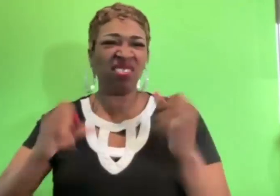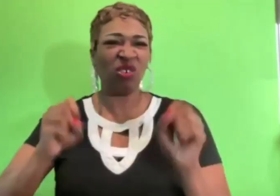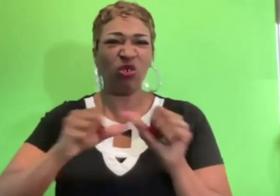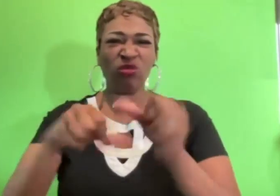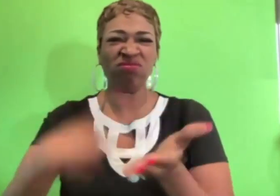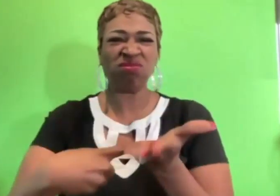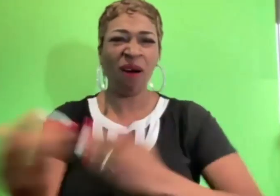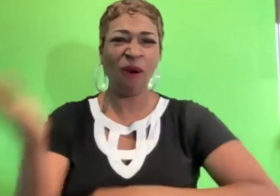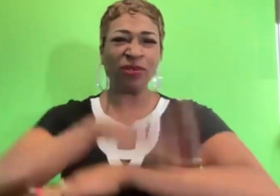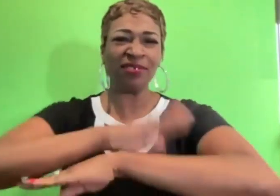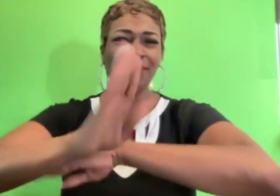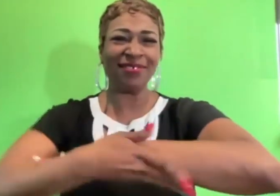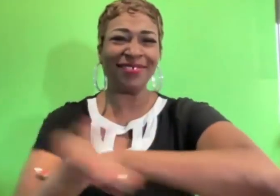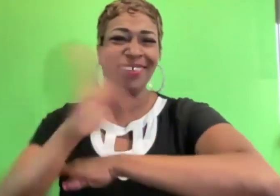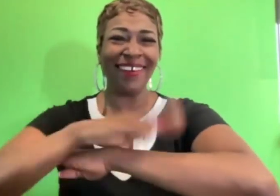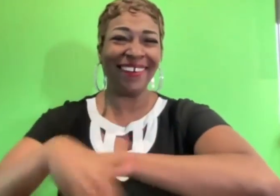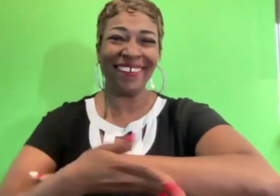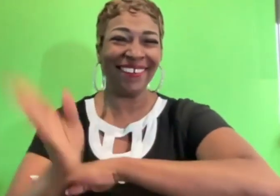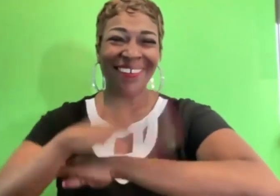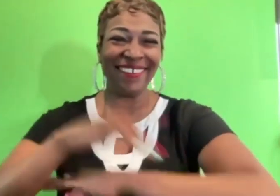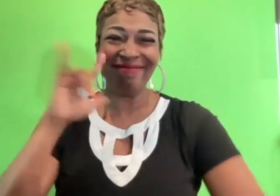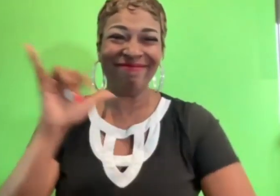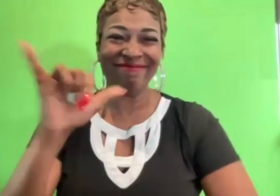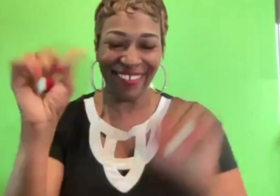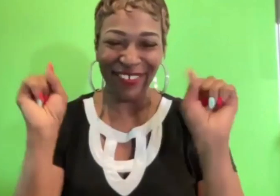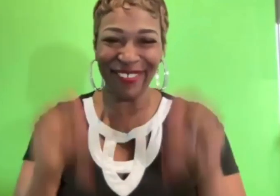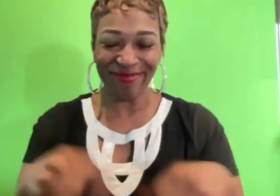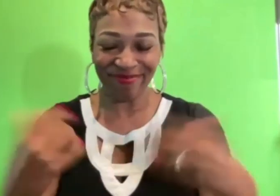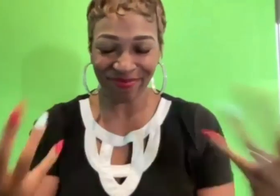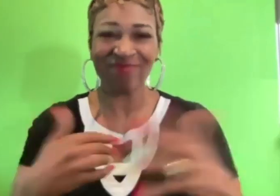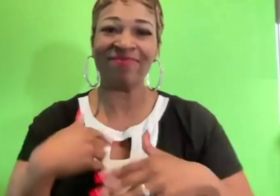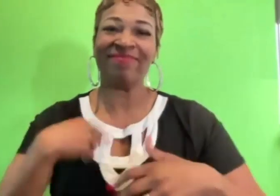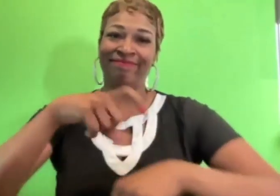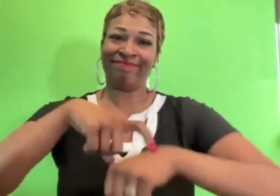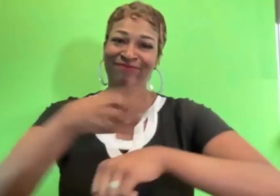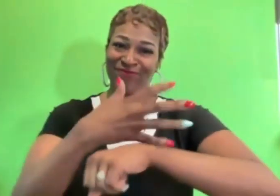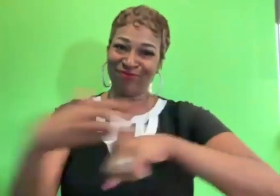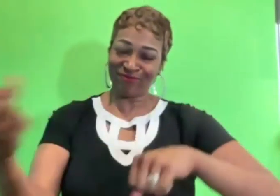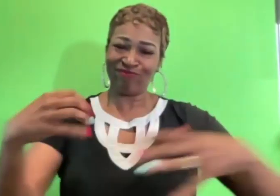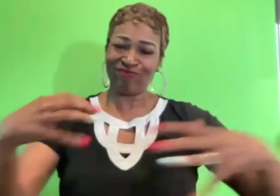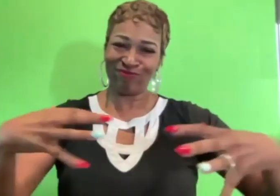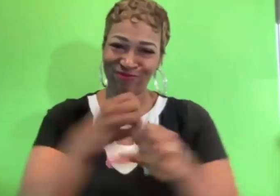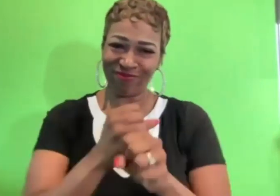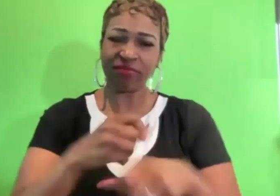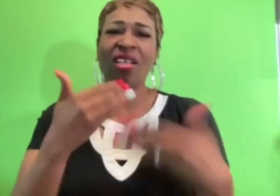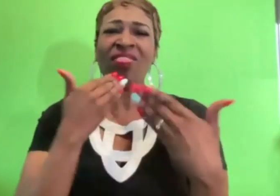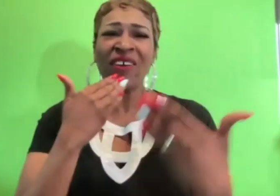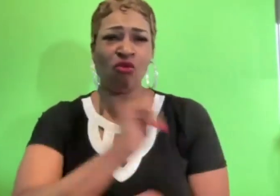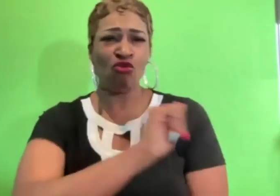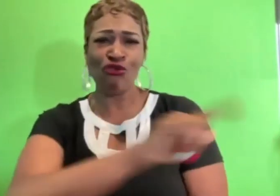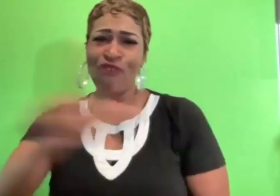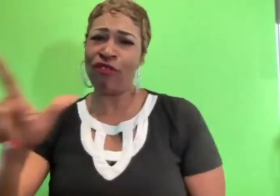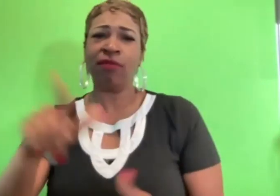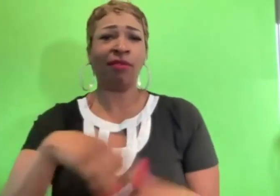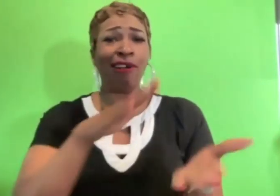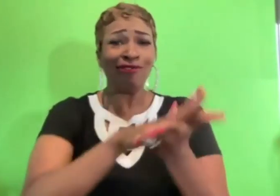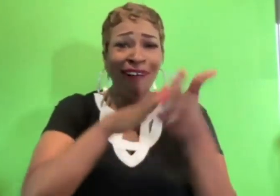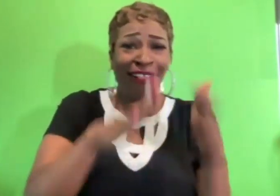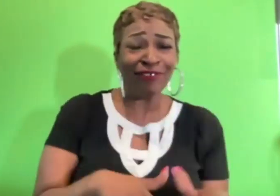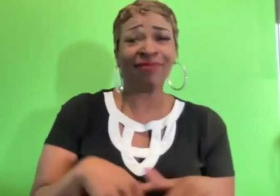related to all of the isms, and we could continue this conversation all day and night for several days, of course. Thank you